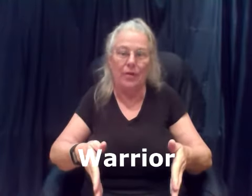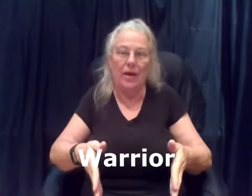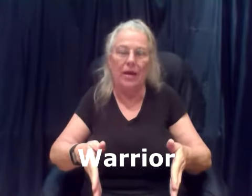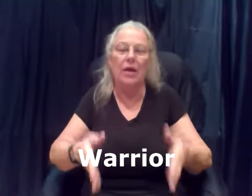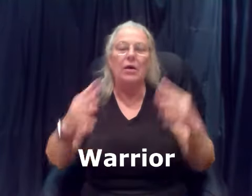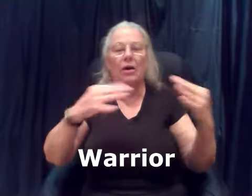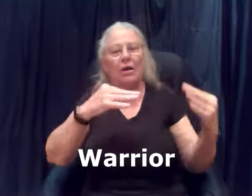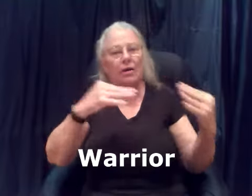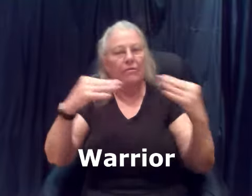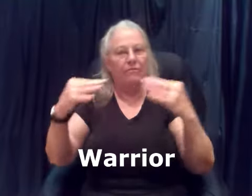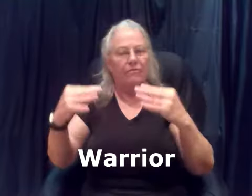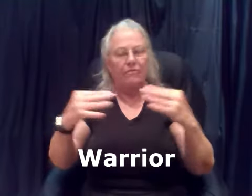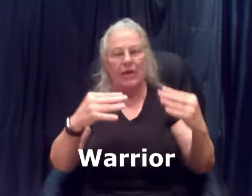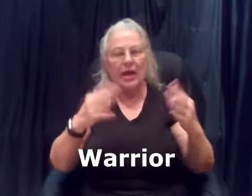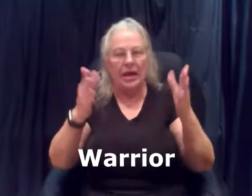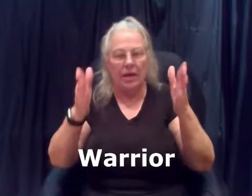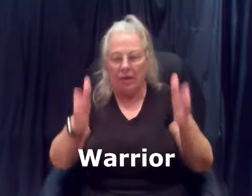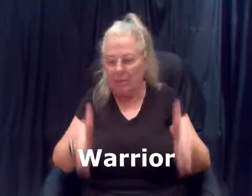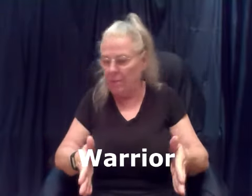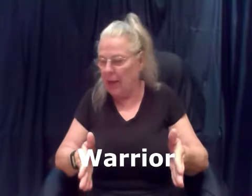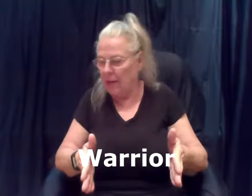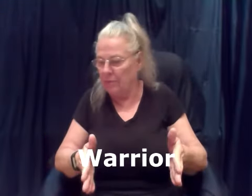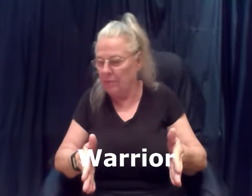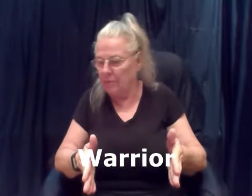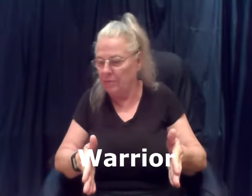Okay? Fighting man.